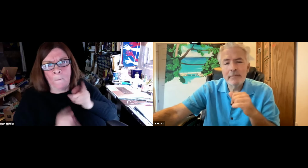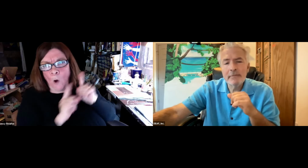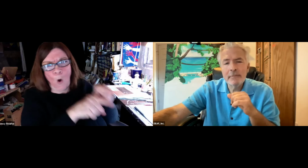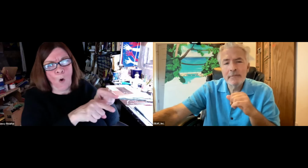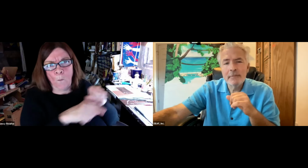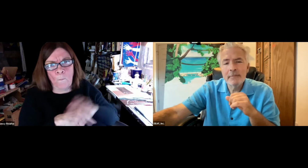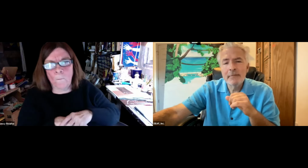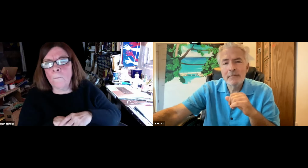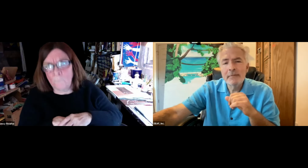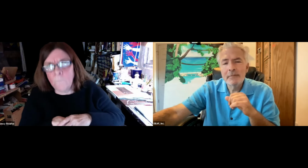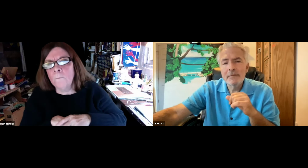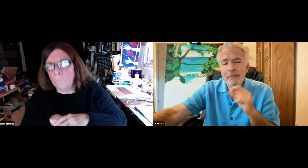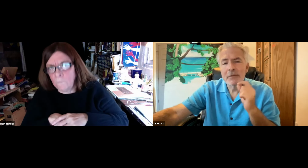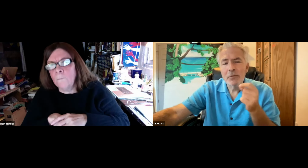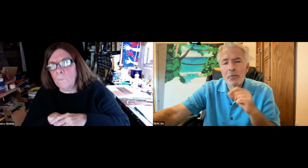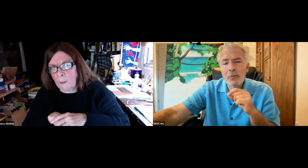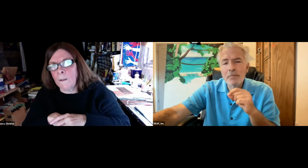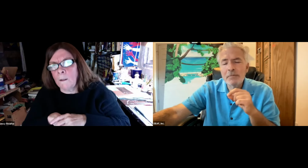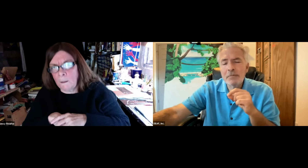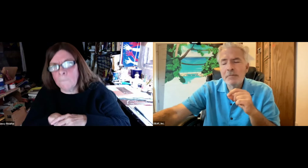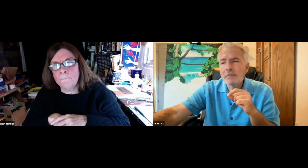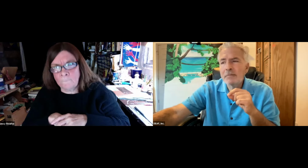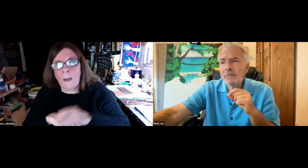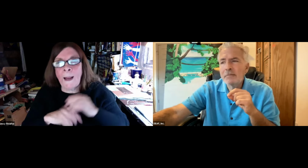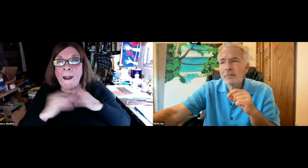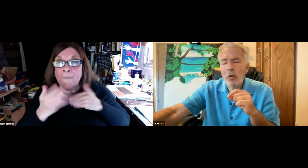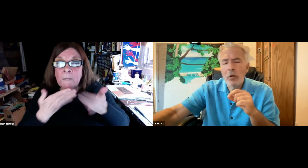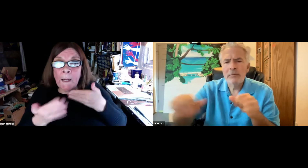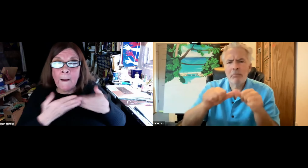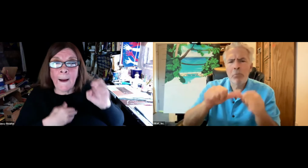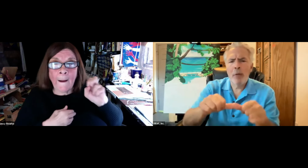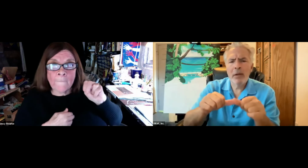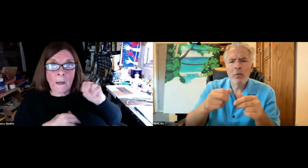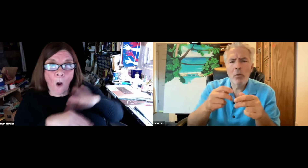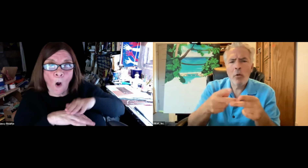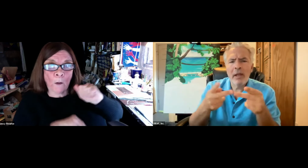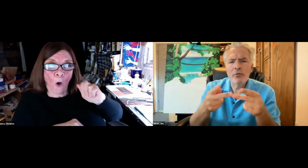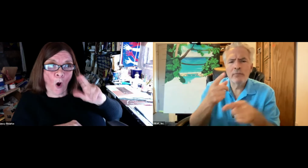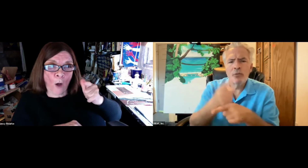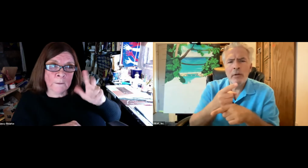It's right there. And that is a public area. Yeah. Anyone is welcome to visit. Oh, that's cool.